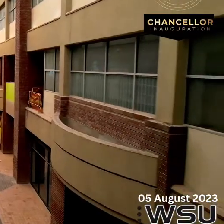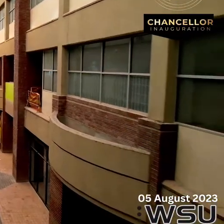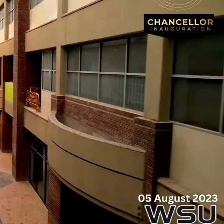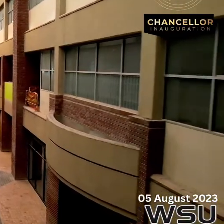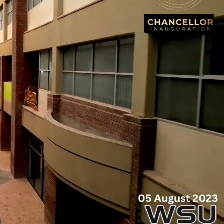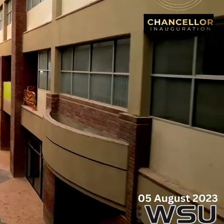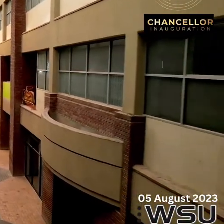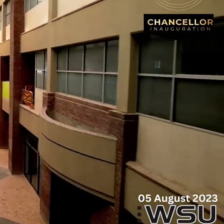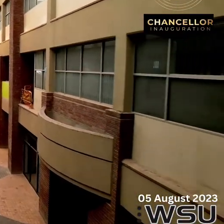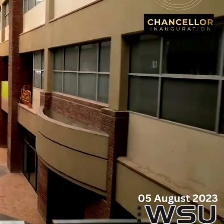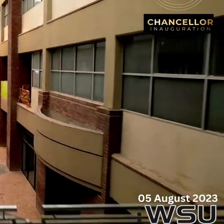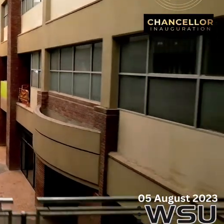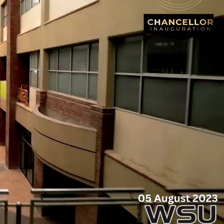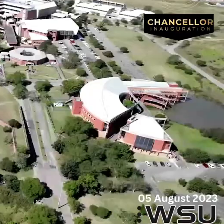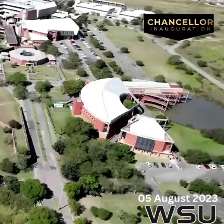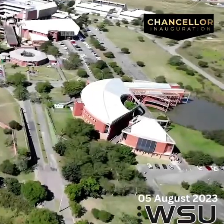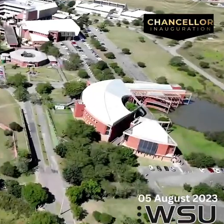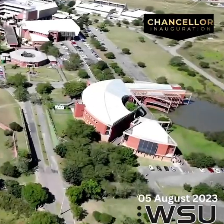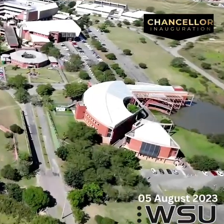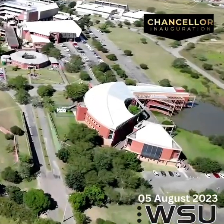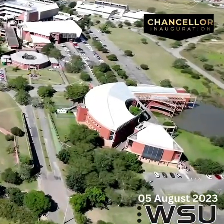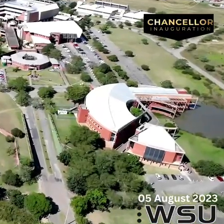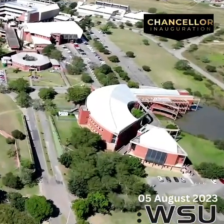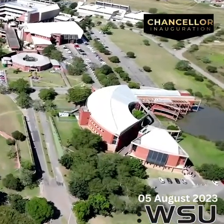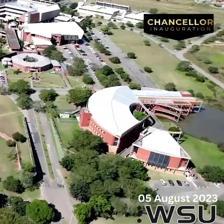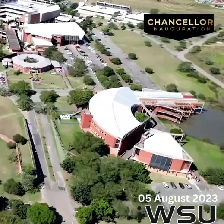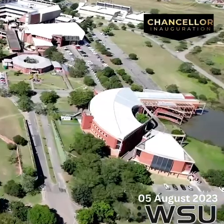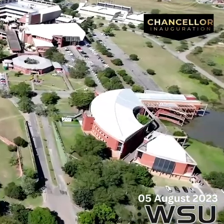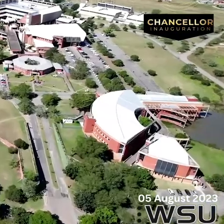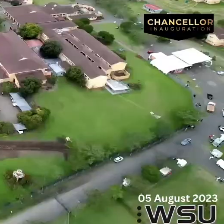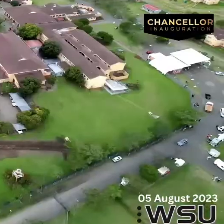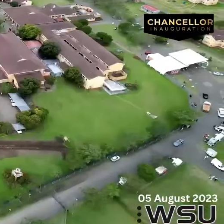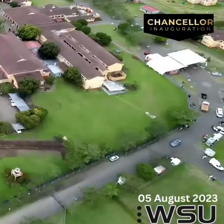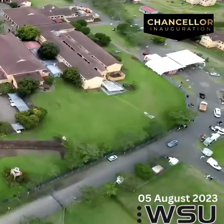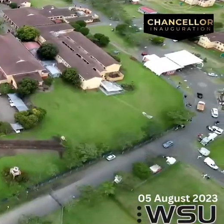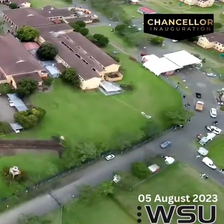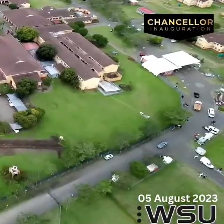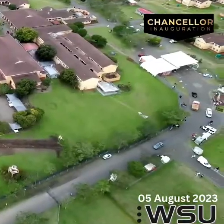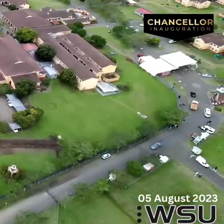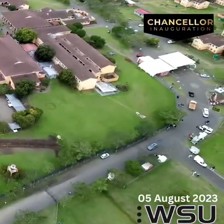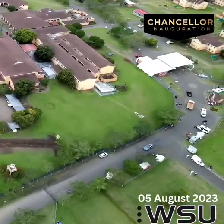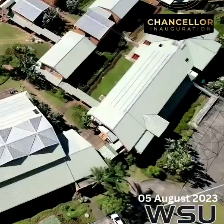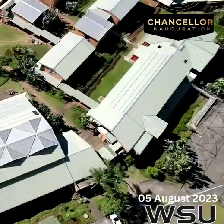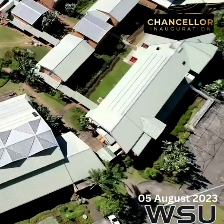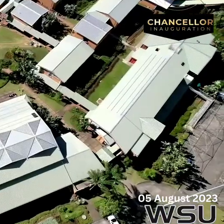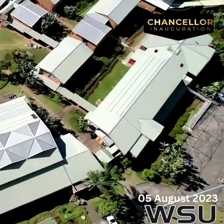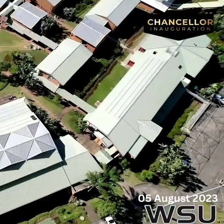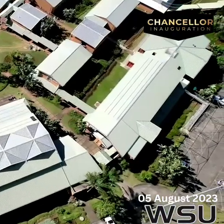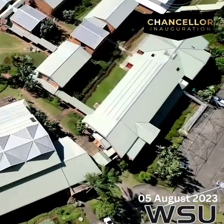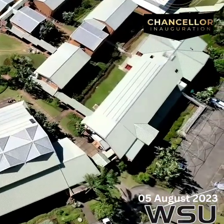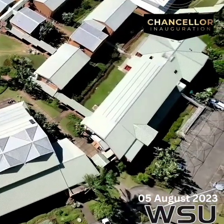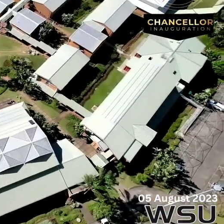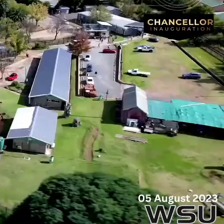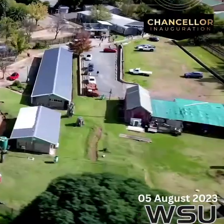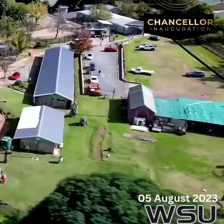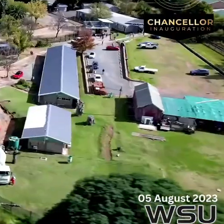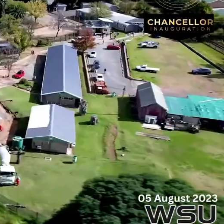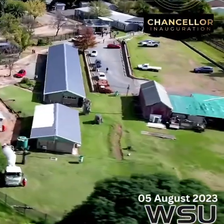four campuses. In Mthatha, Butterworth, Buffalo City,